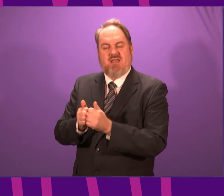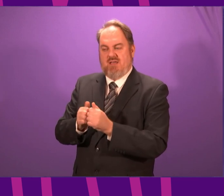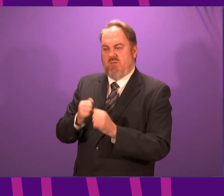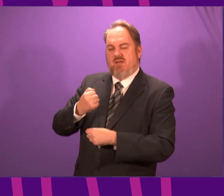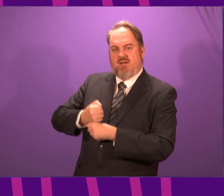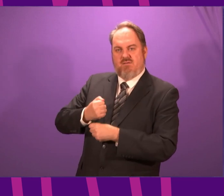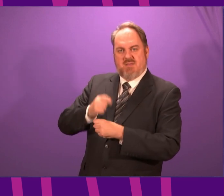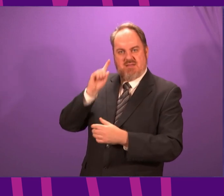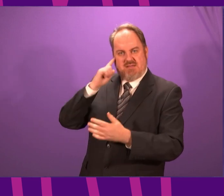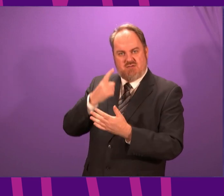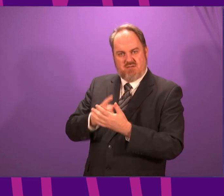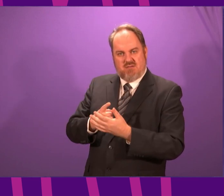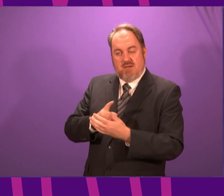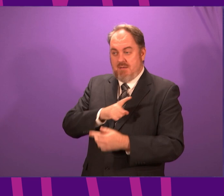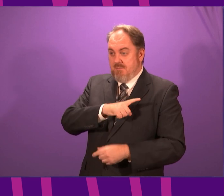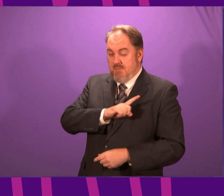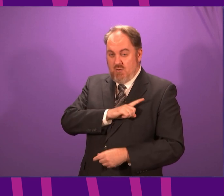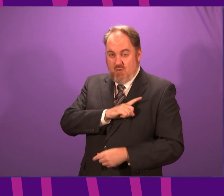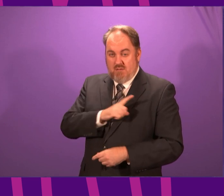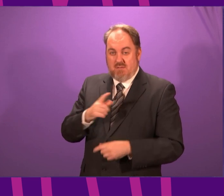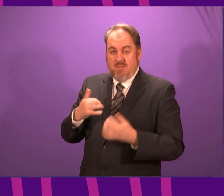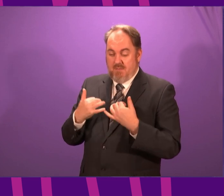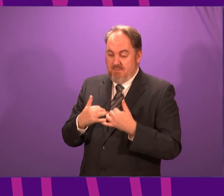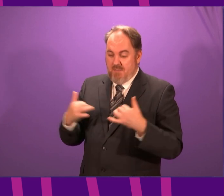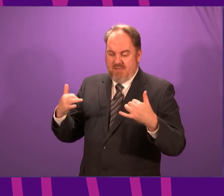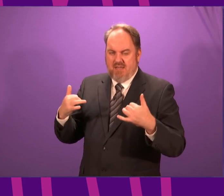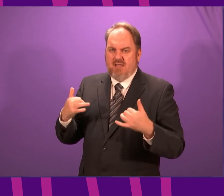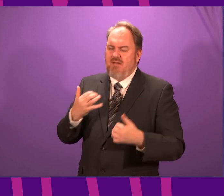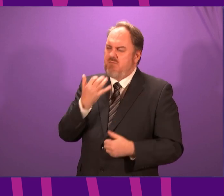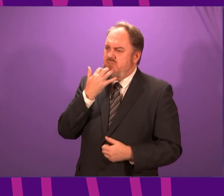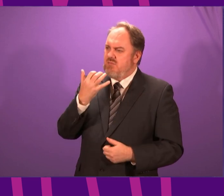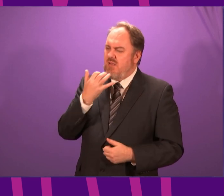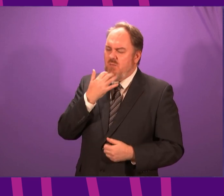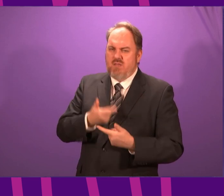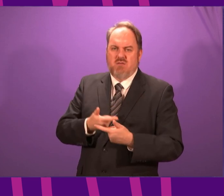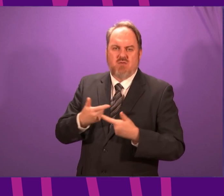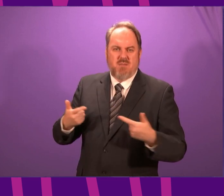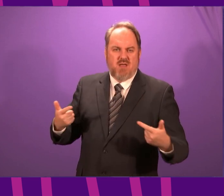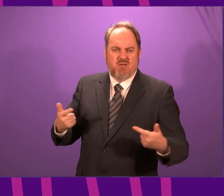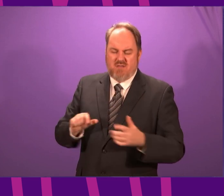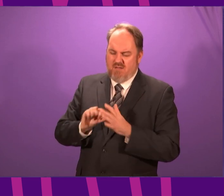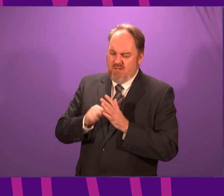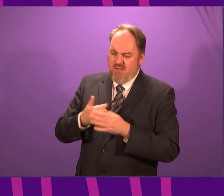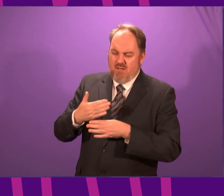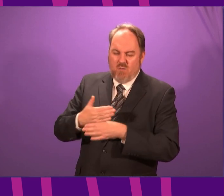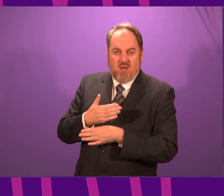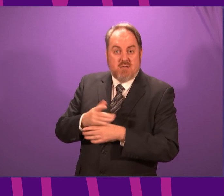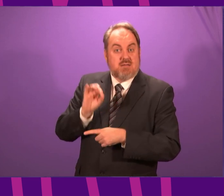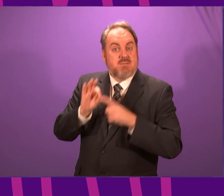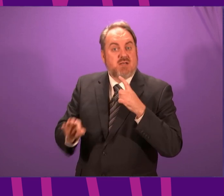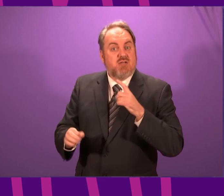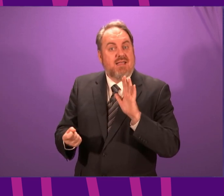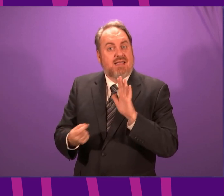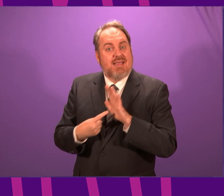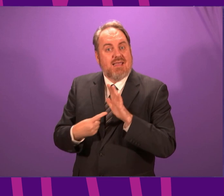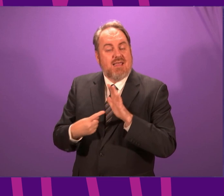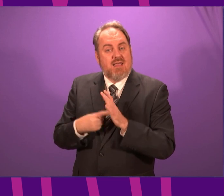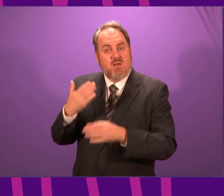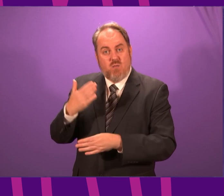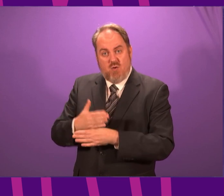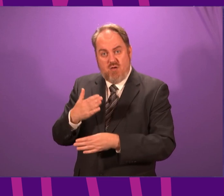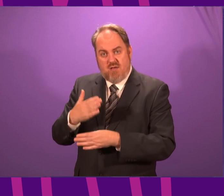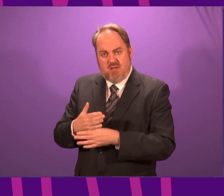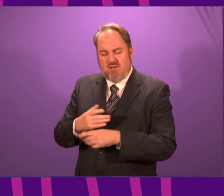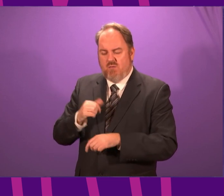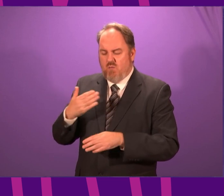people has been unlimited. The emotional strength, the effort, the endeavour, especially of those key workers who have worked on